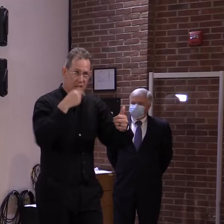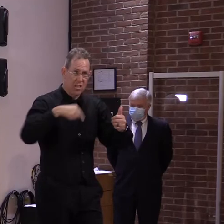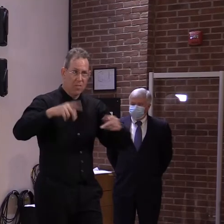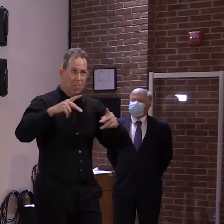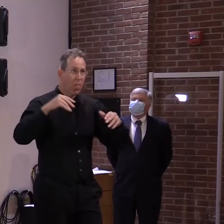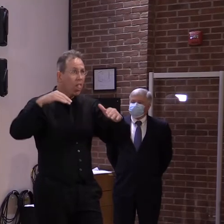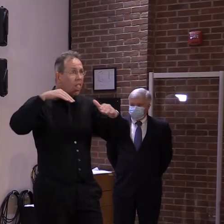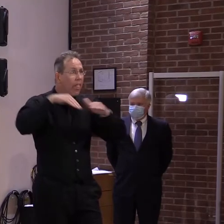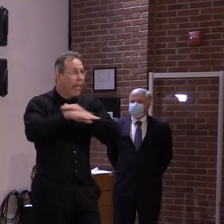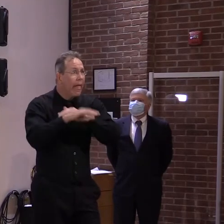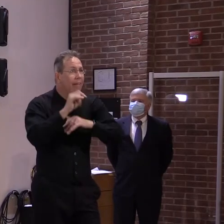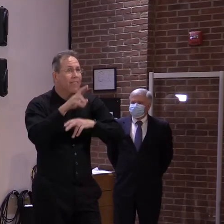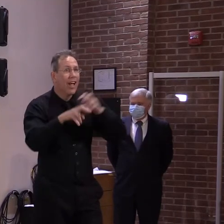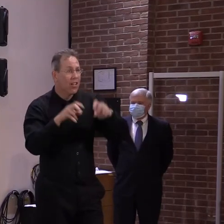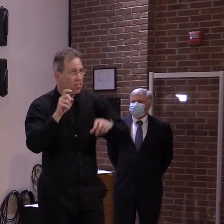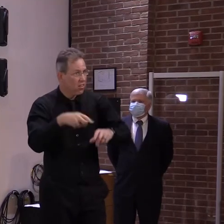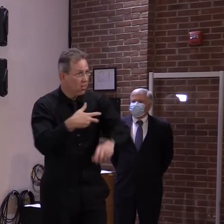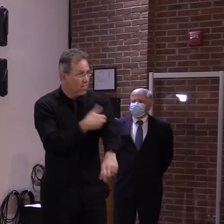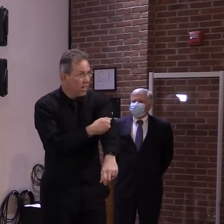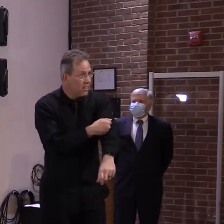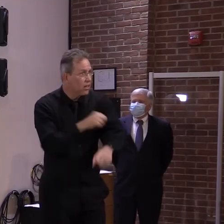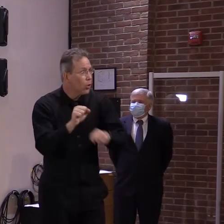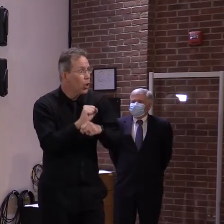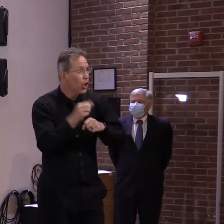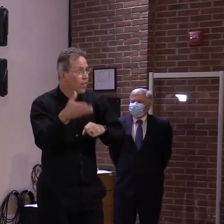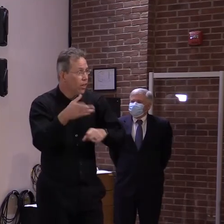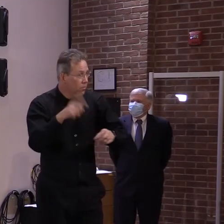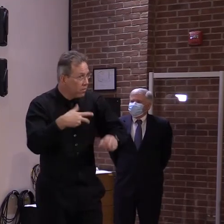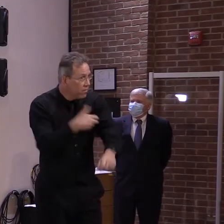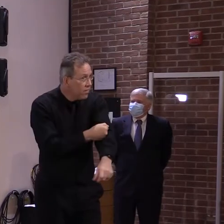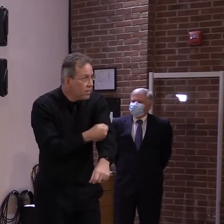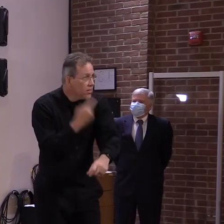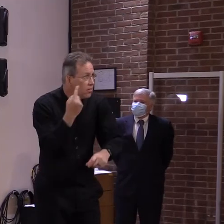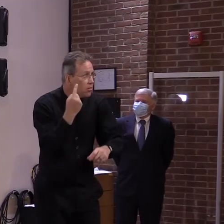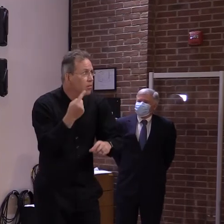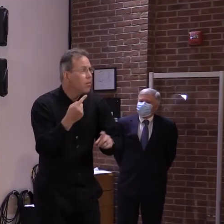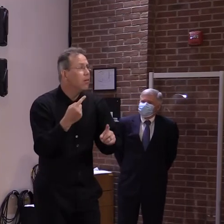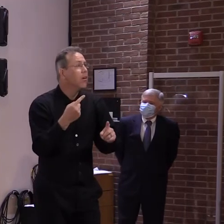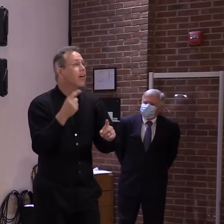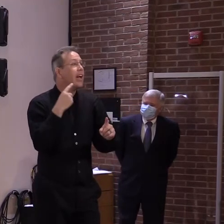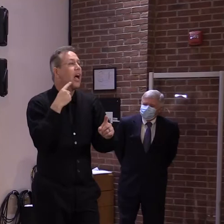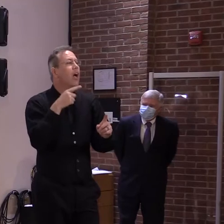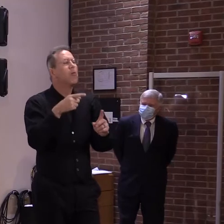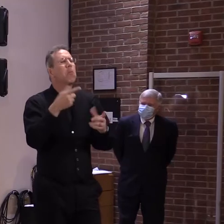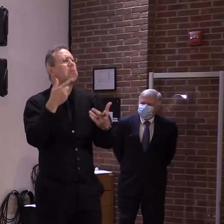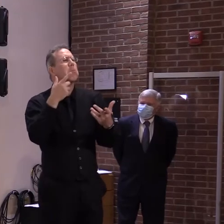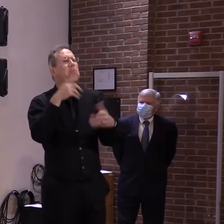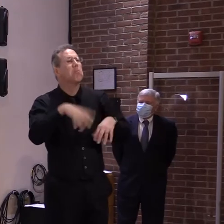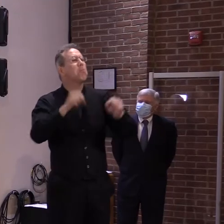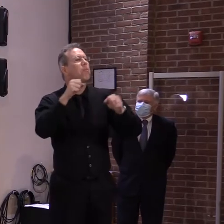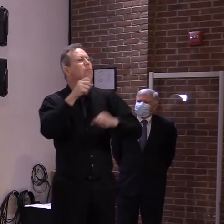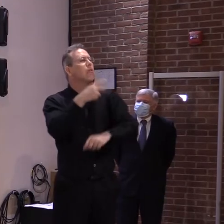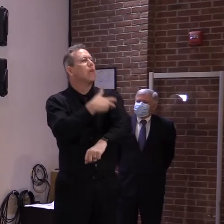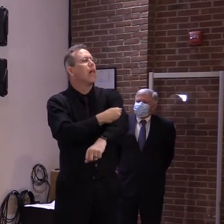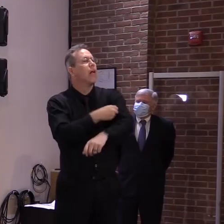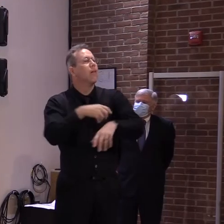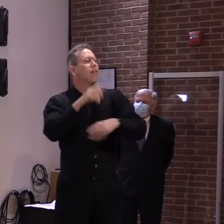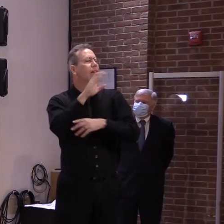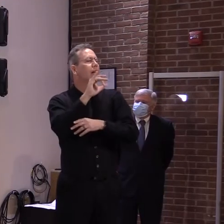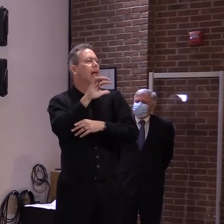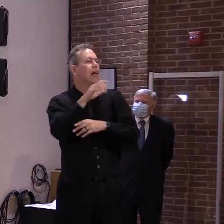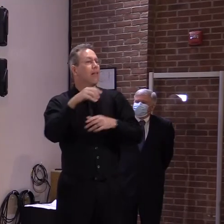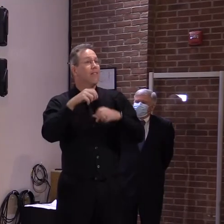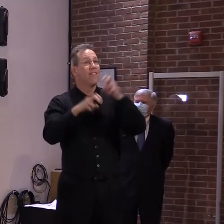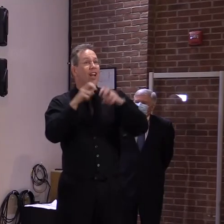those county fairs? How big of an opportunity do you think that could be? And also if Secretary Smith has anything on that as